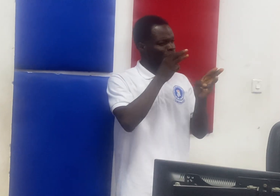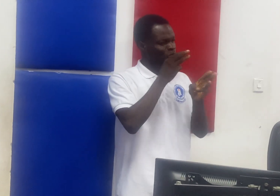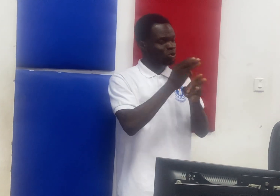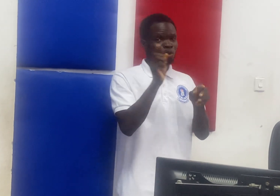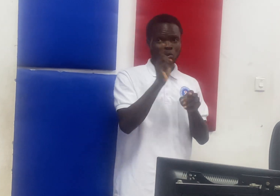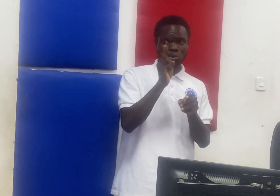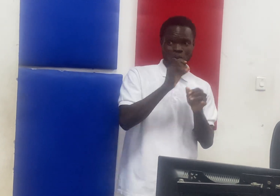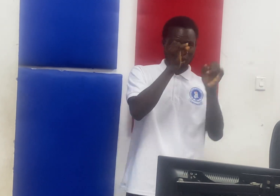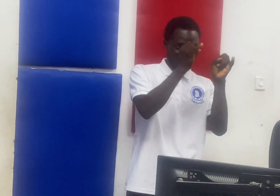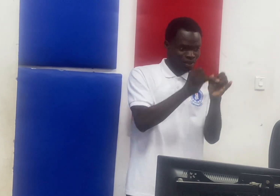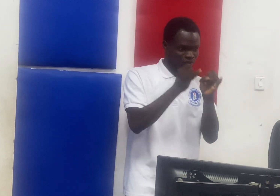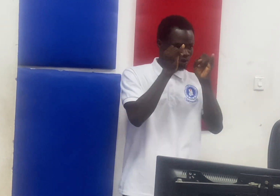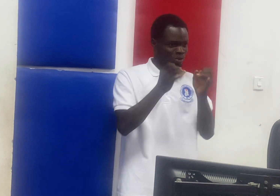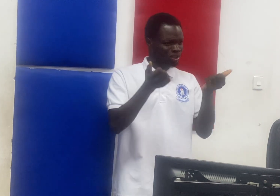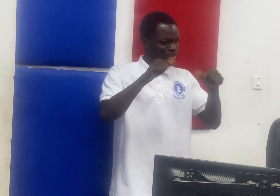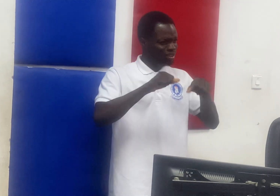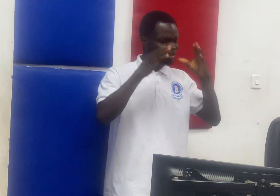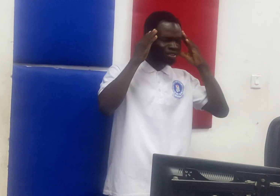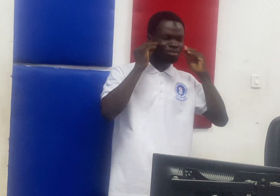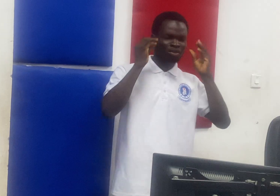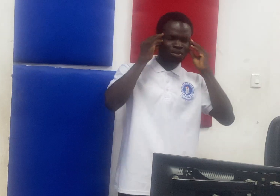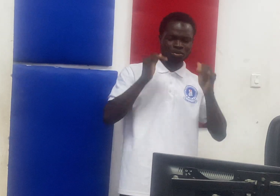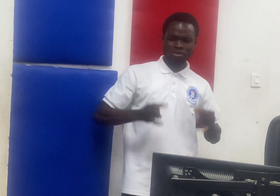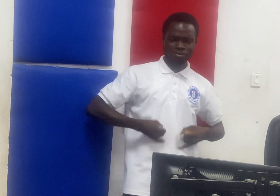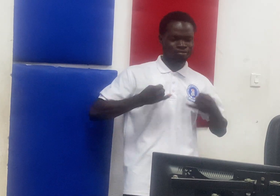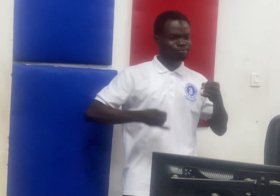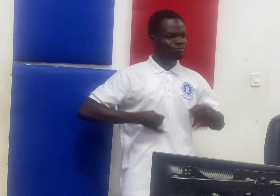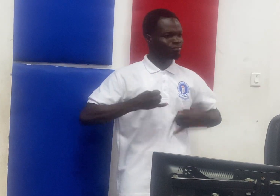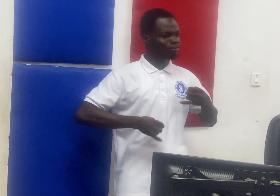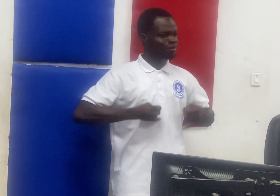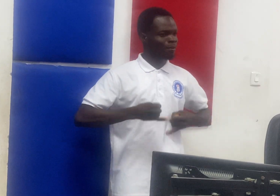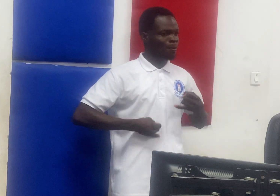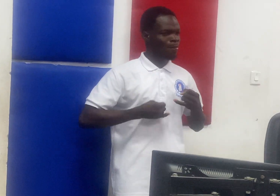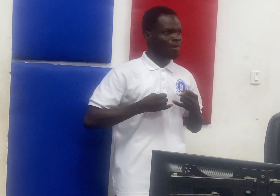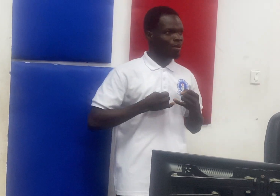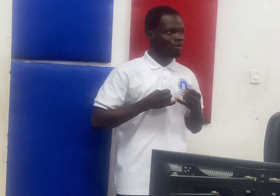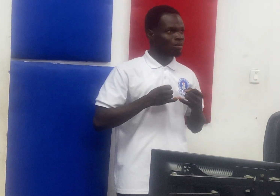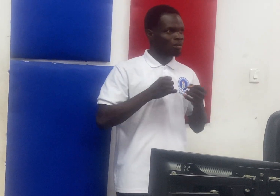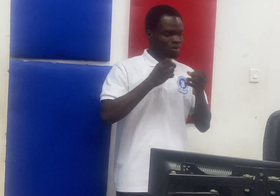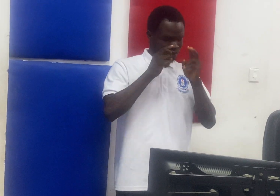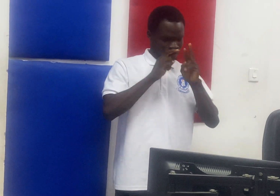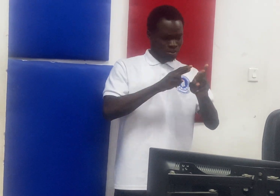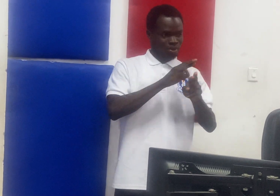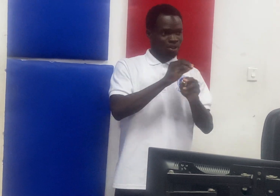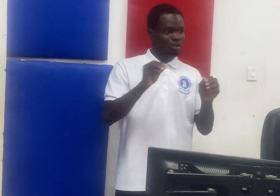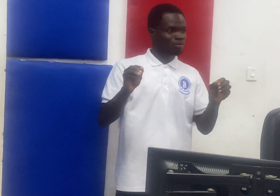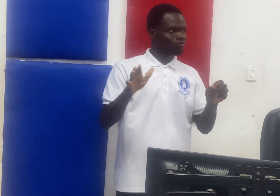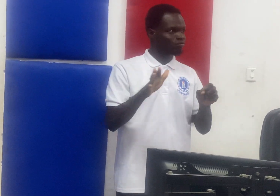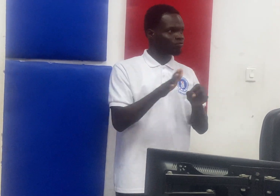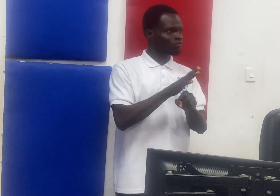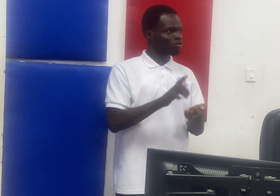individual can experience the joy, dignity, and fulfillment that come with love